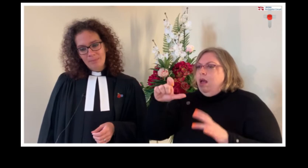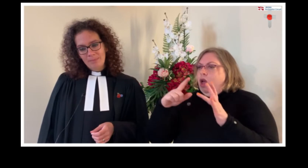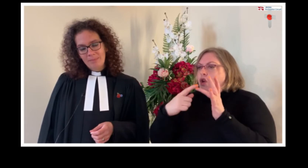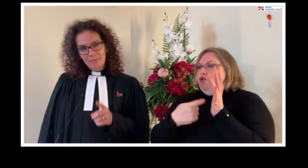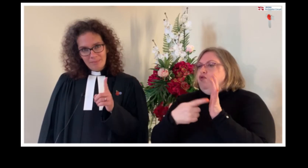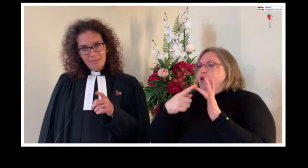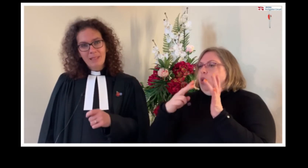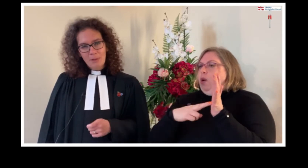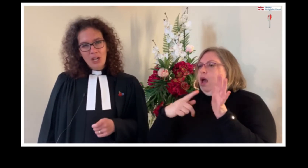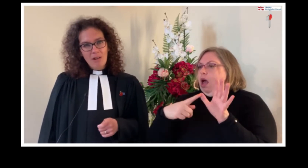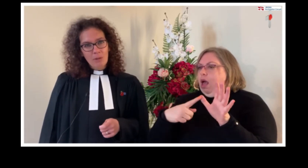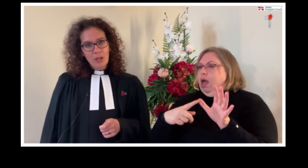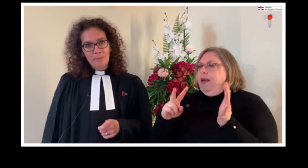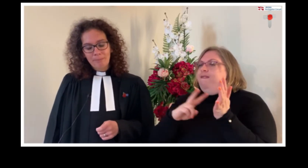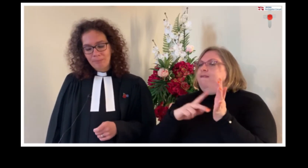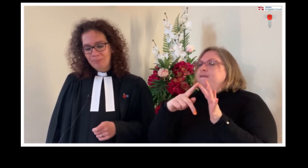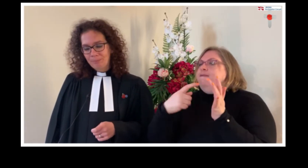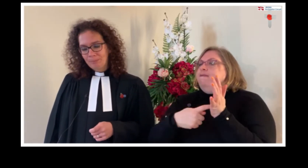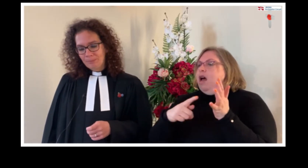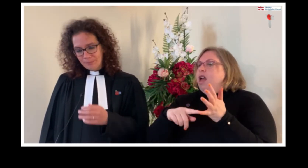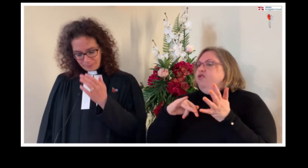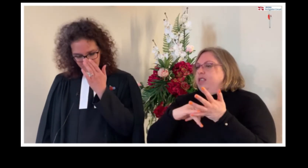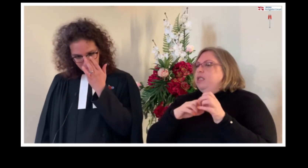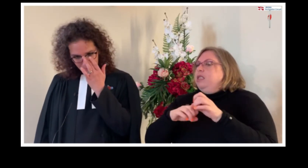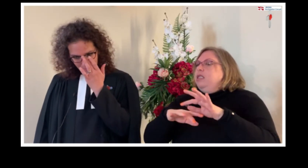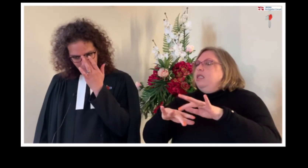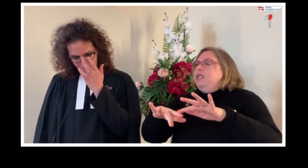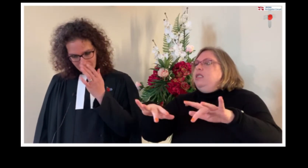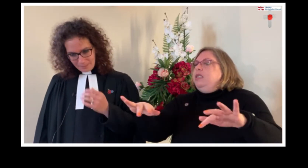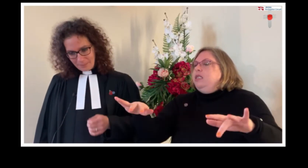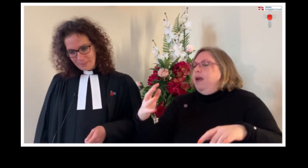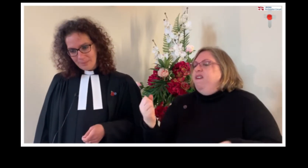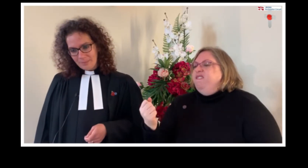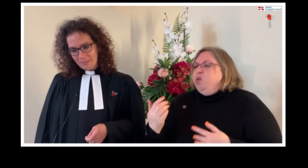pandemic. Let me share it with you.